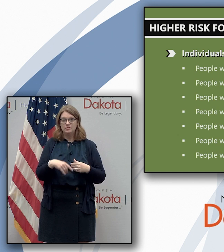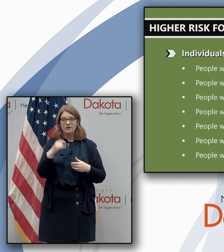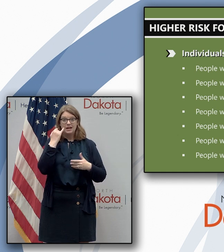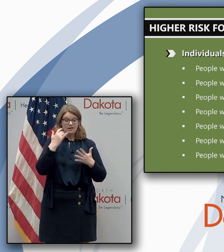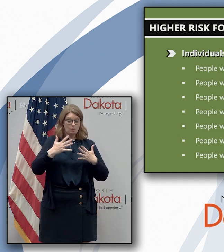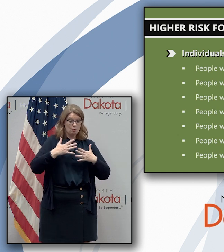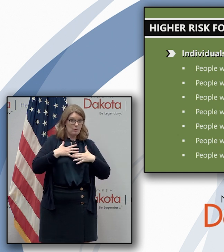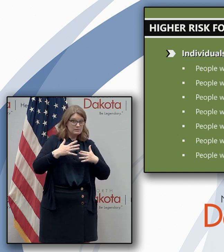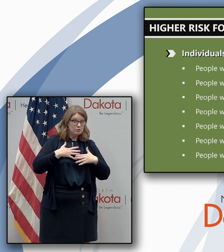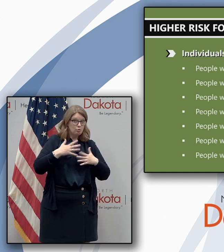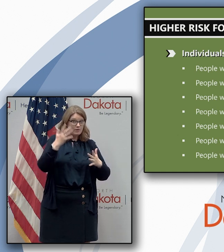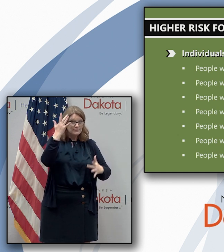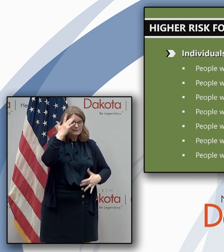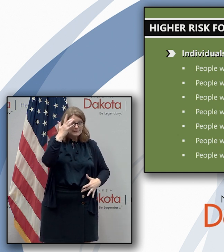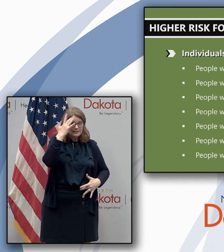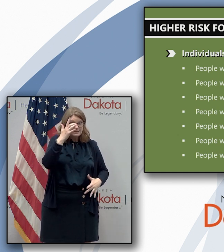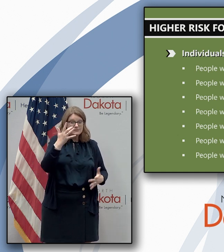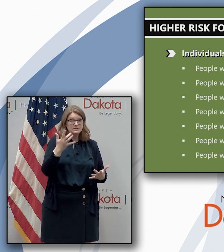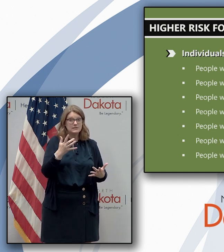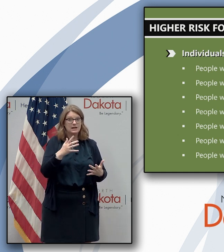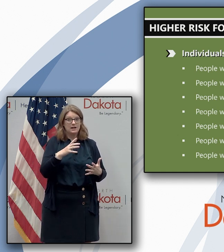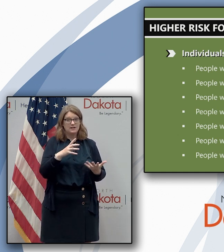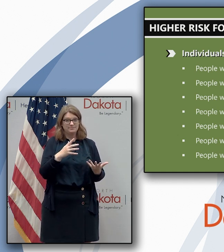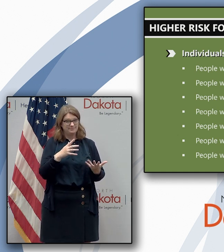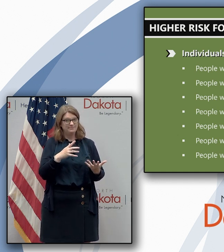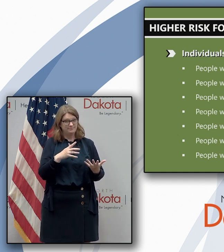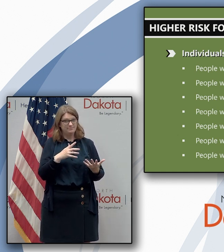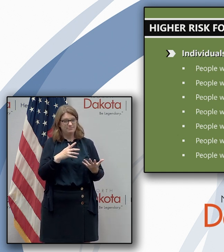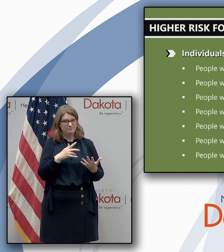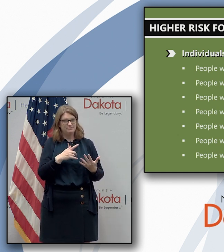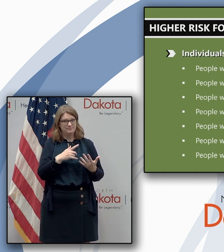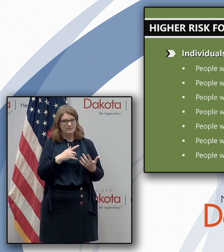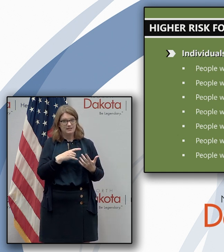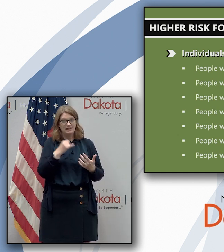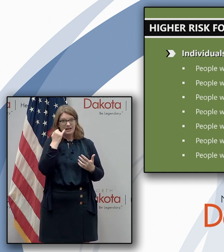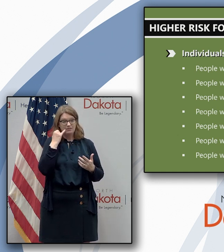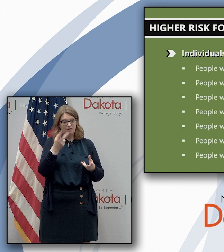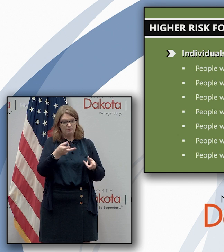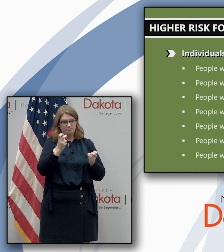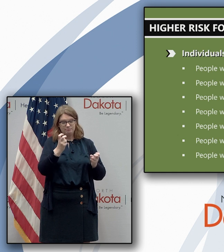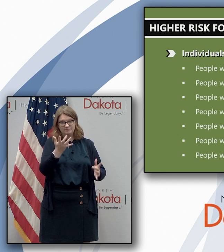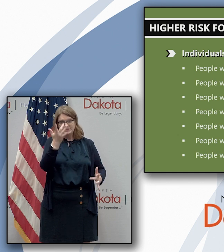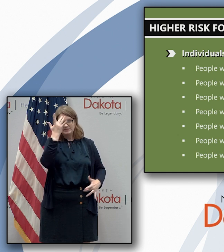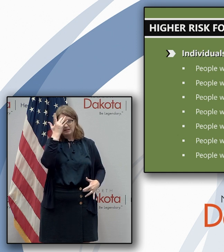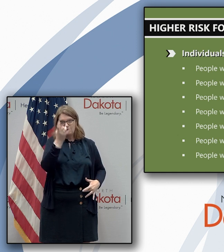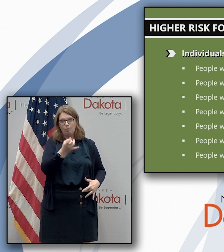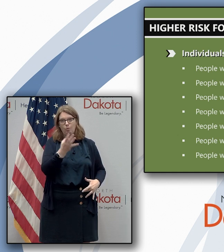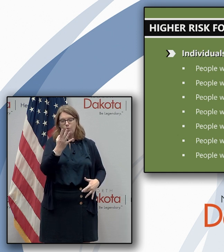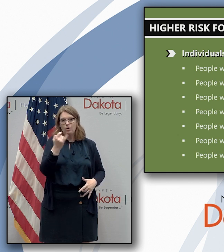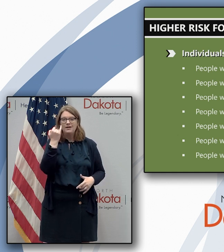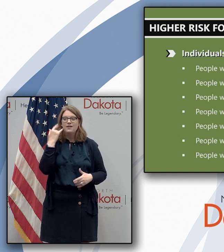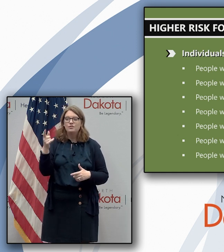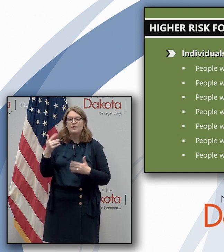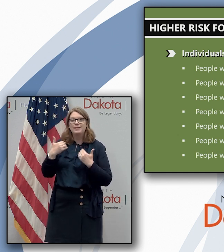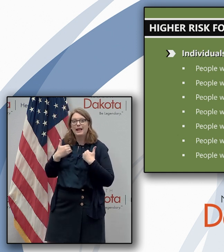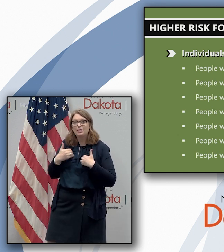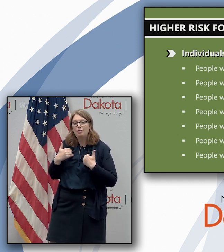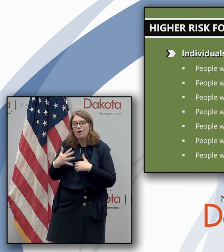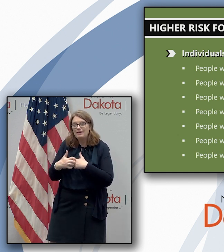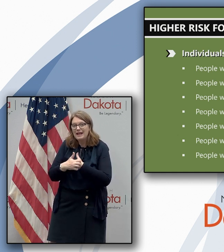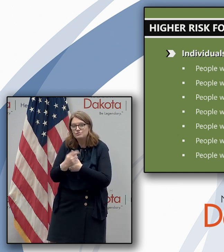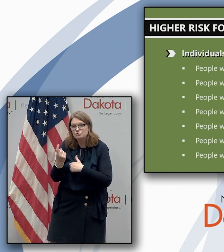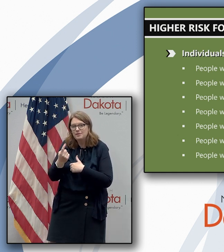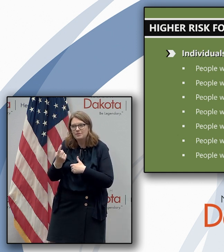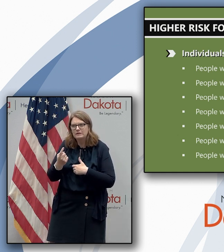respiratory, upper respiratory diseases and others, if you've got lung cancer or something like this that you think, these